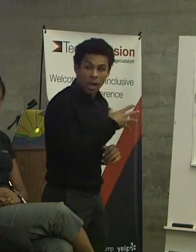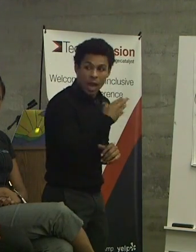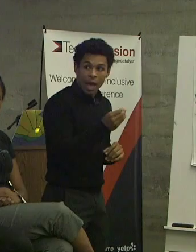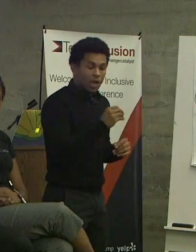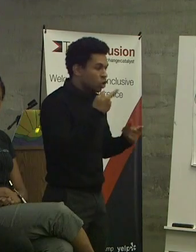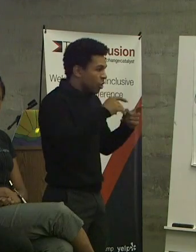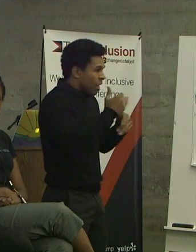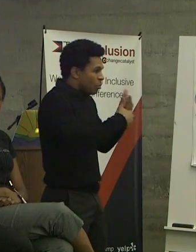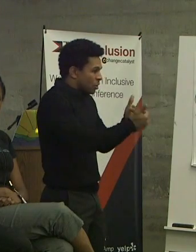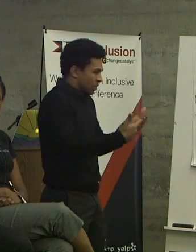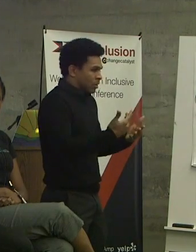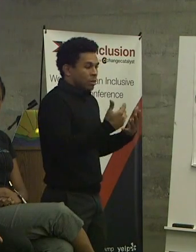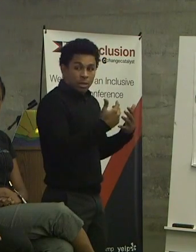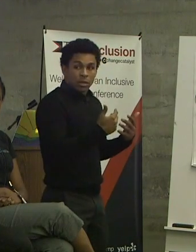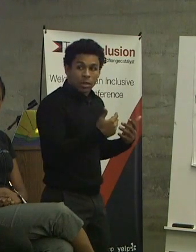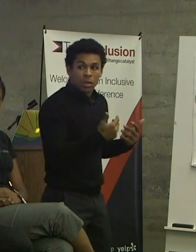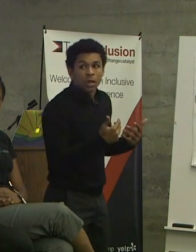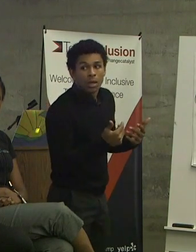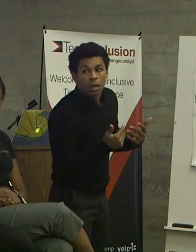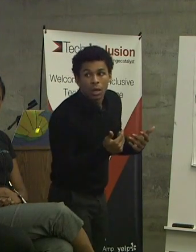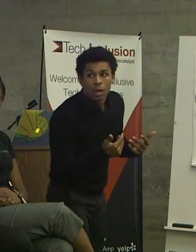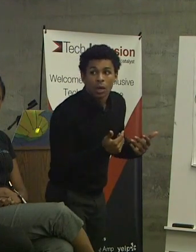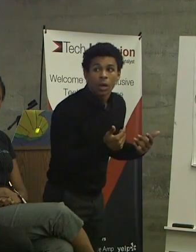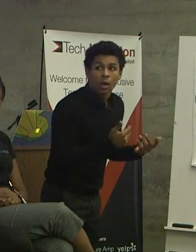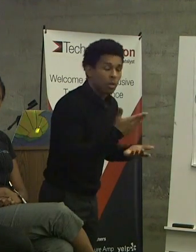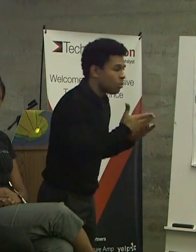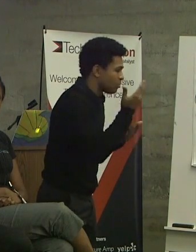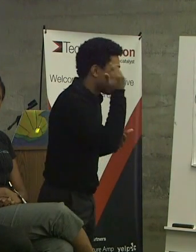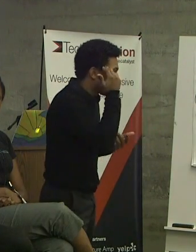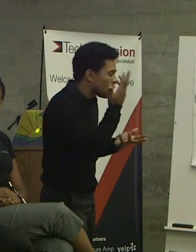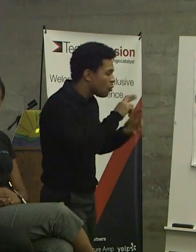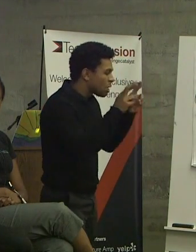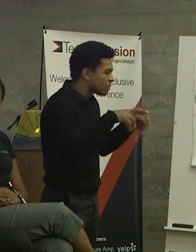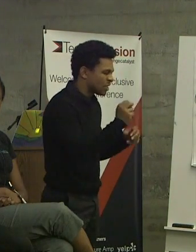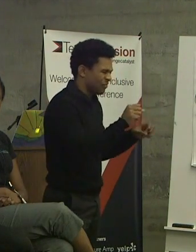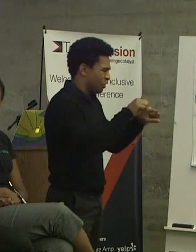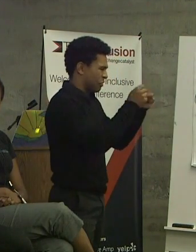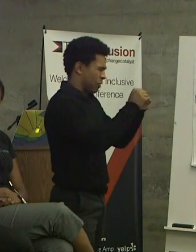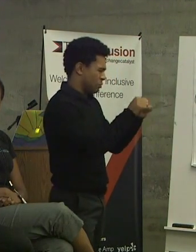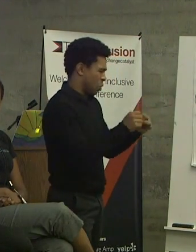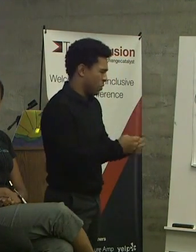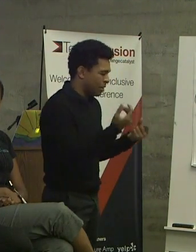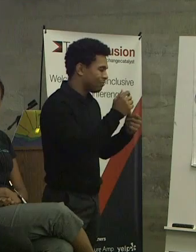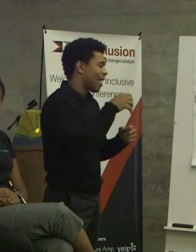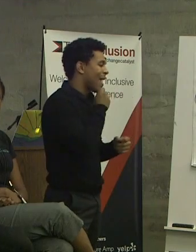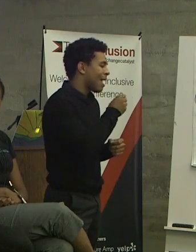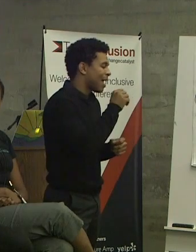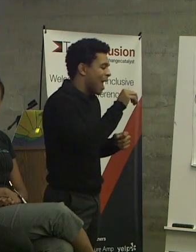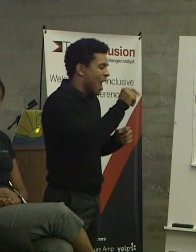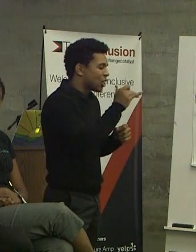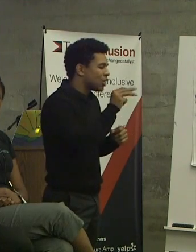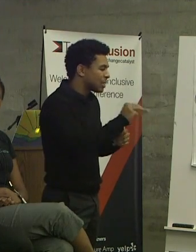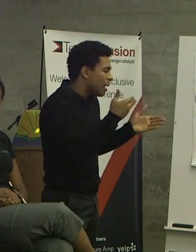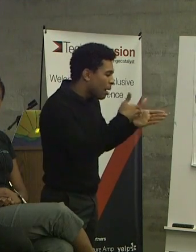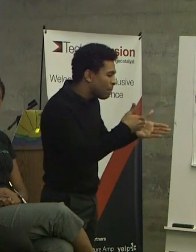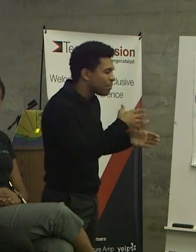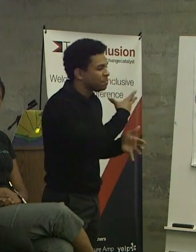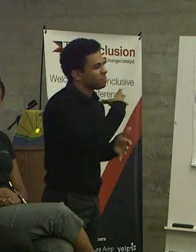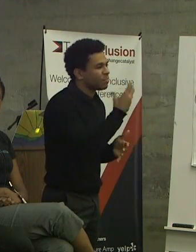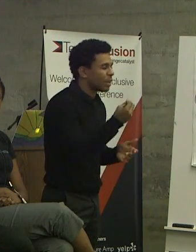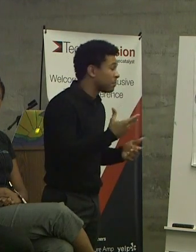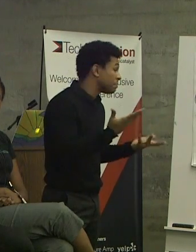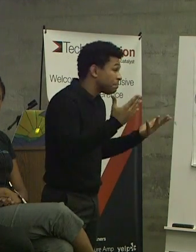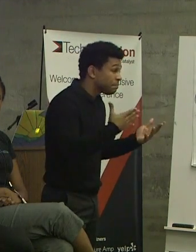that process, as you probably know, resumes are so broken, and like ageism and all these things. And so I think my experience